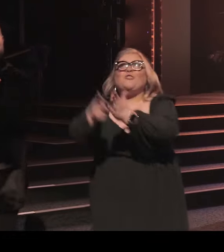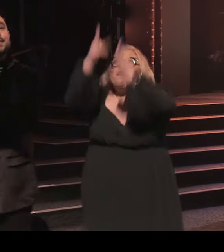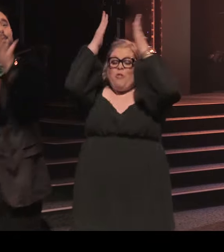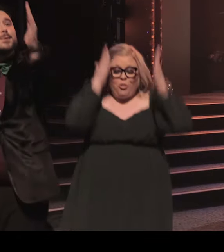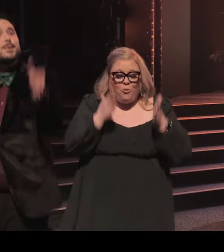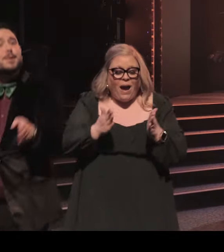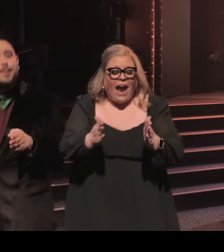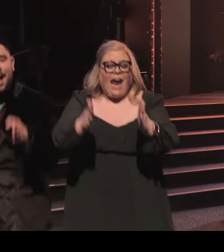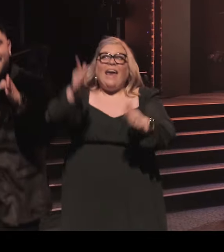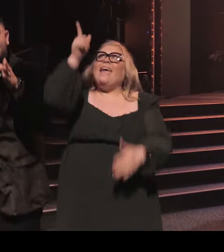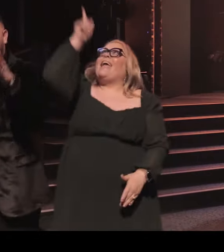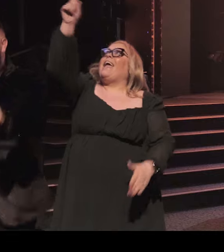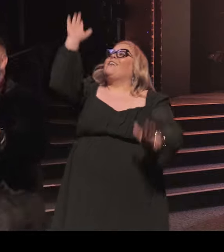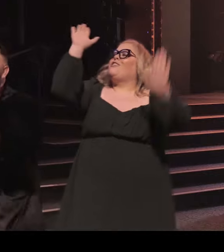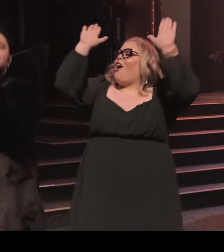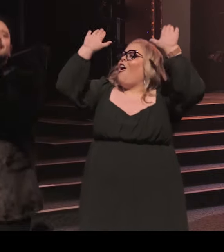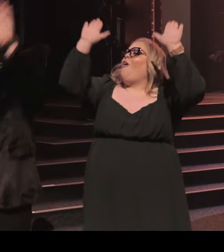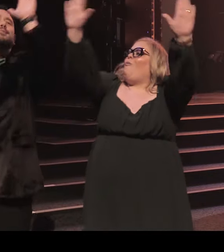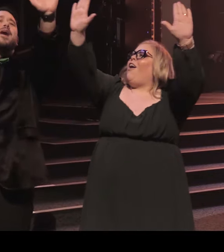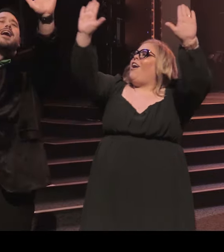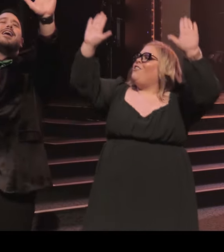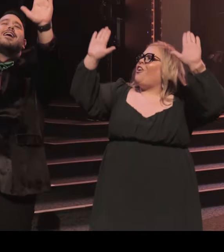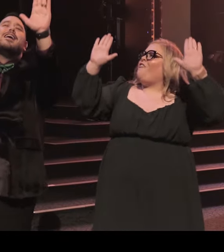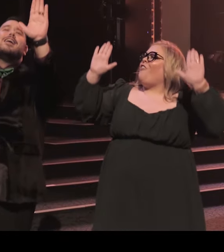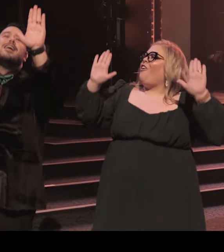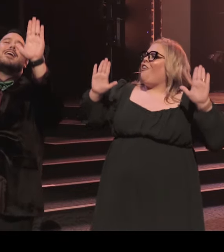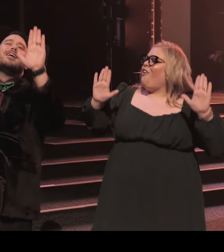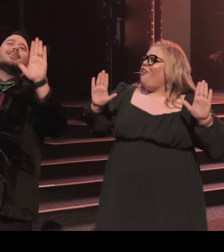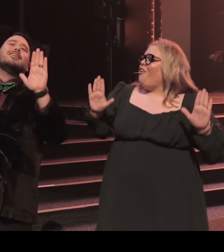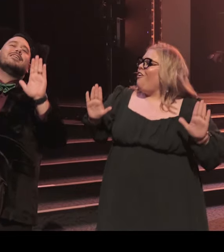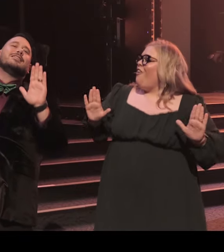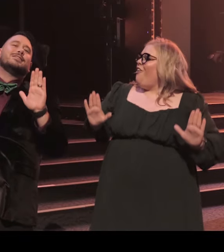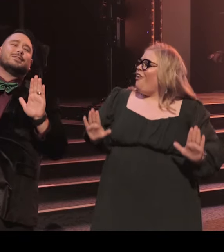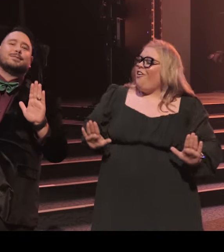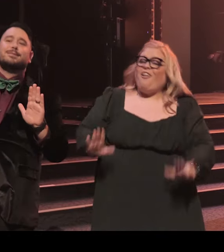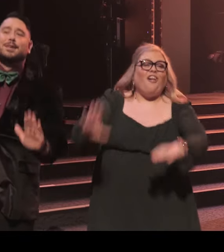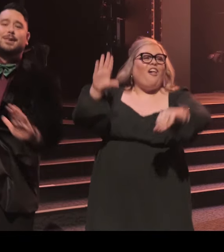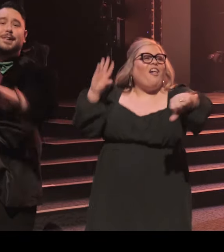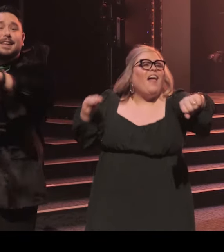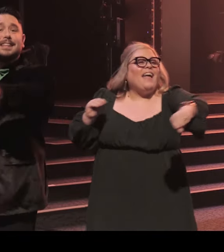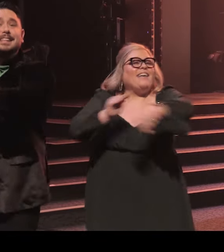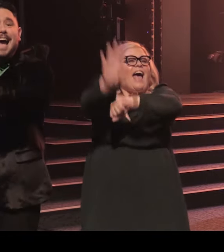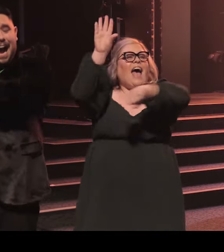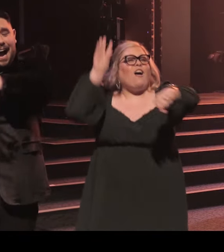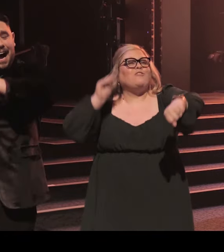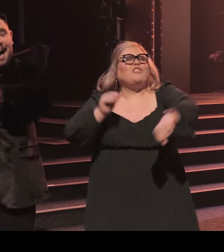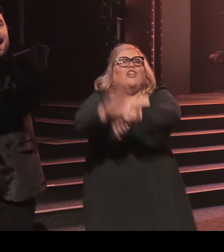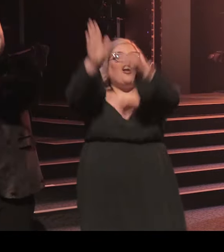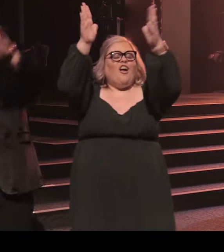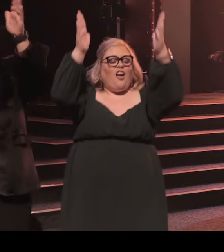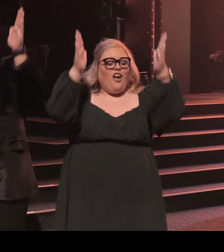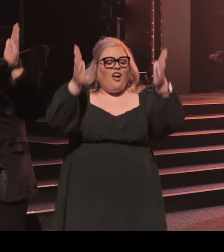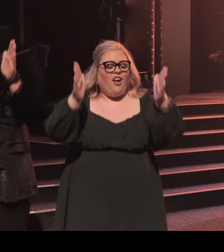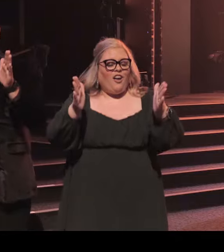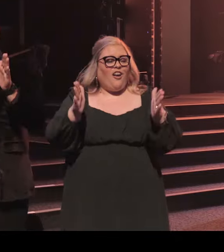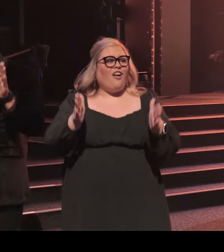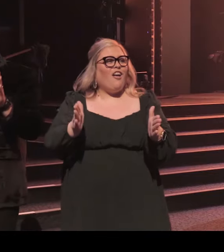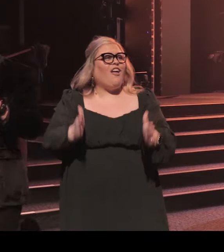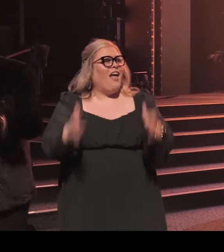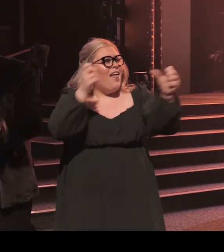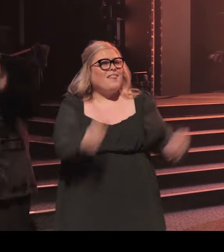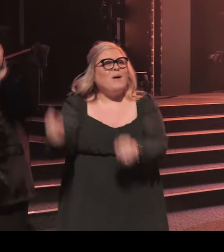the truth, the way. He is our wonderful, wonderful counselor.